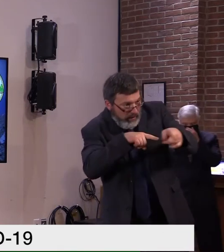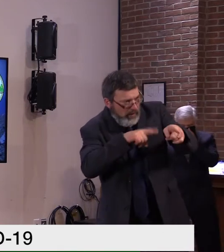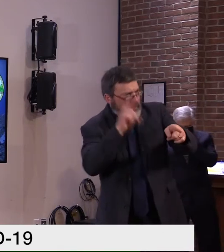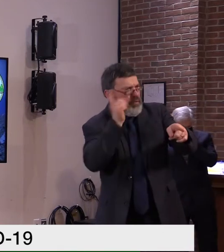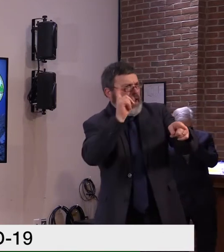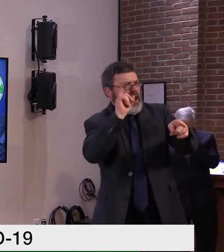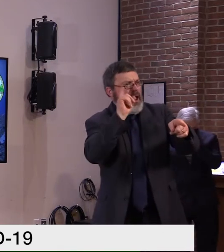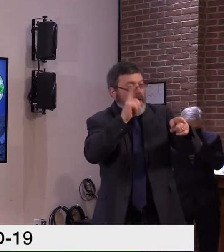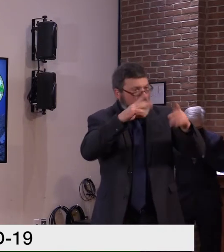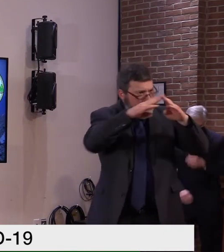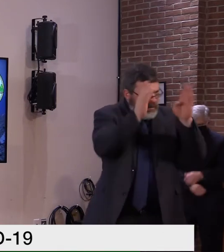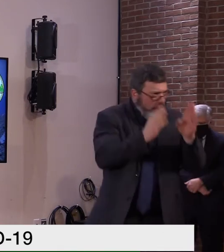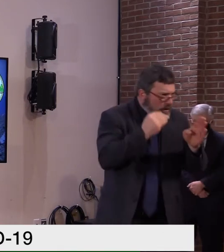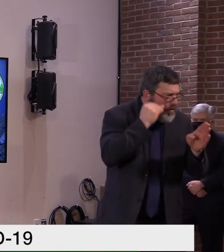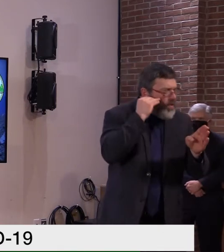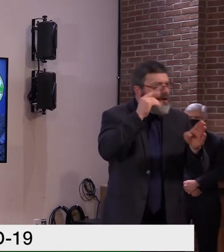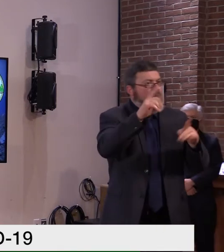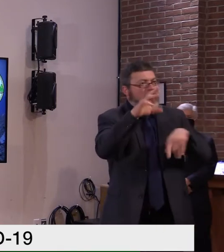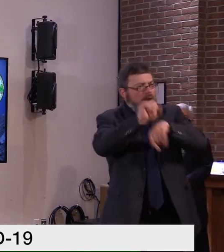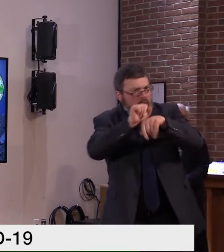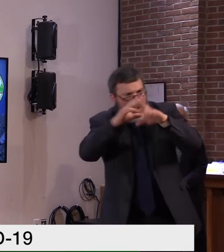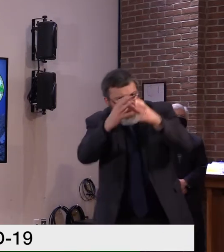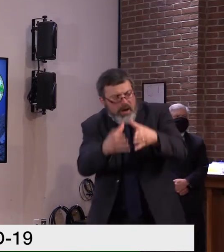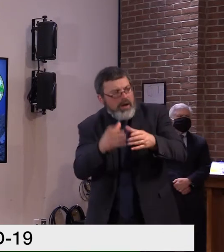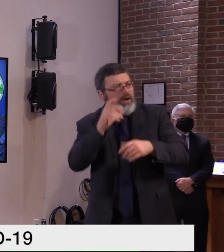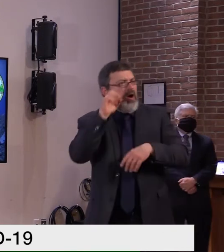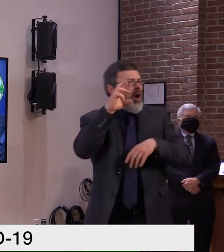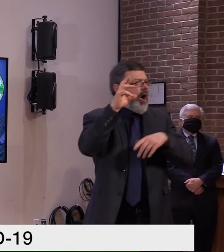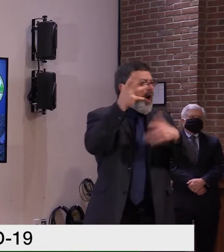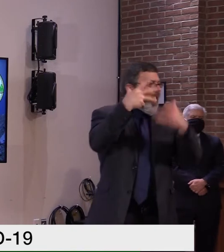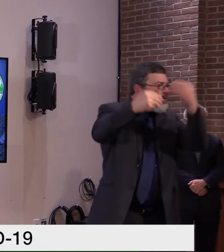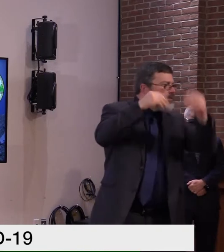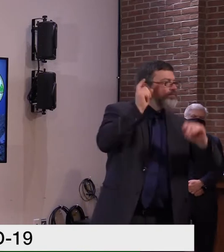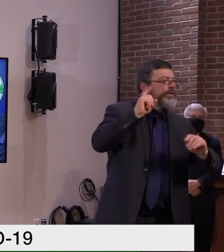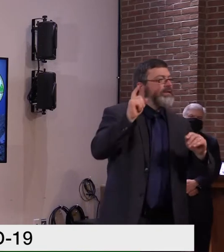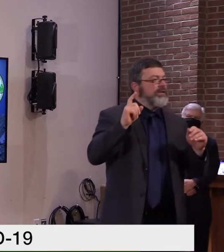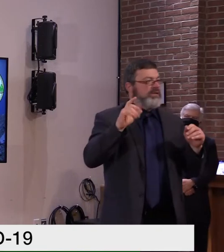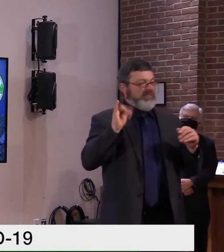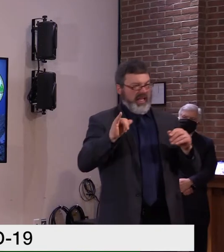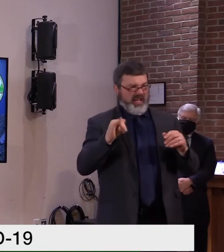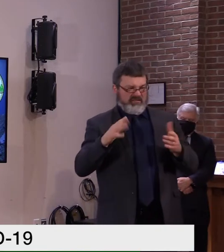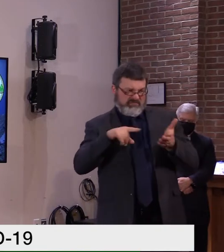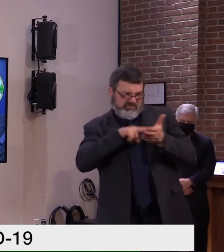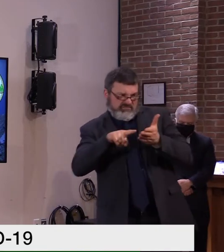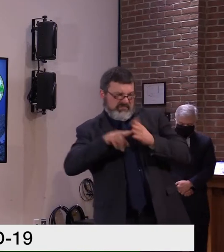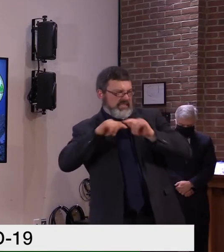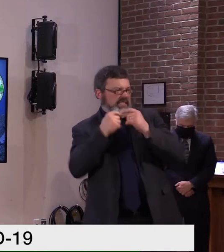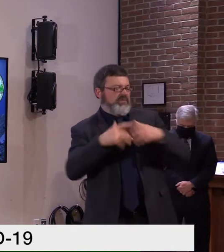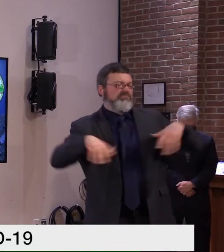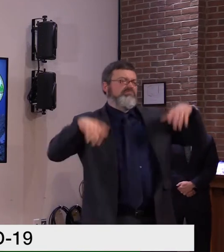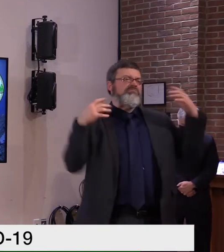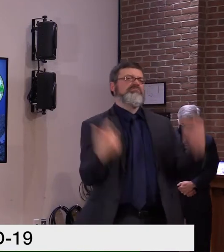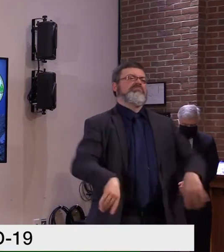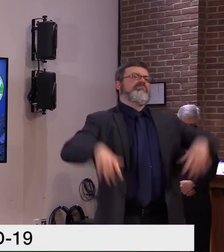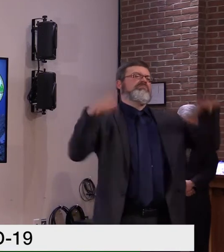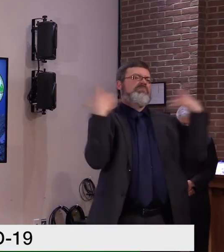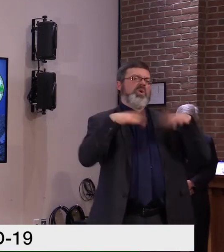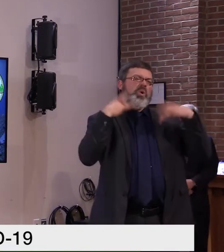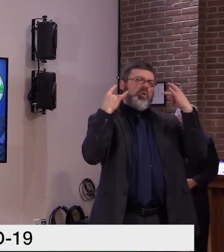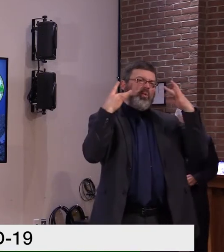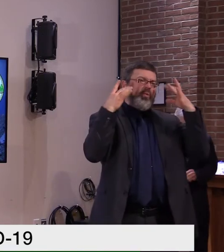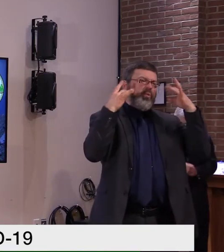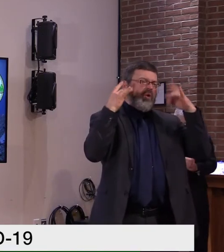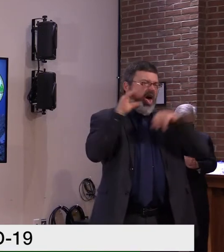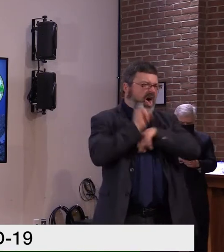hard work right now tracking down these cases and even longer list of close contacts. They are dedicated to making